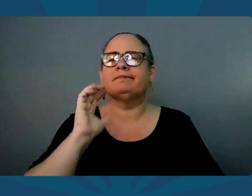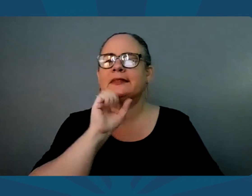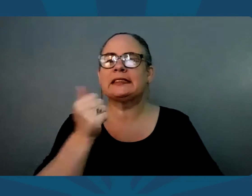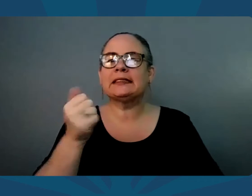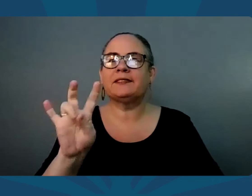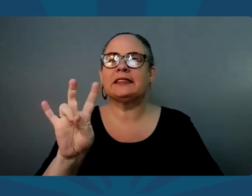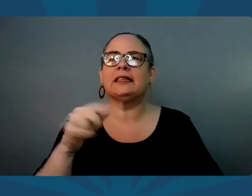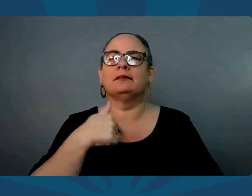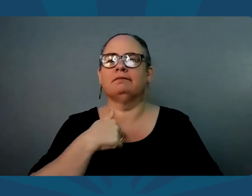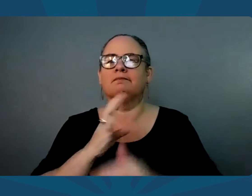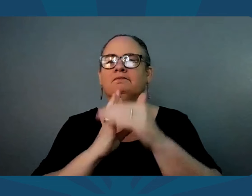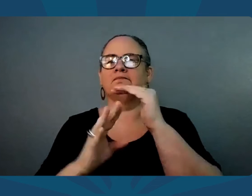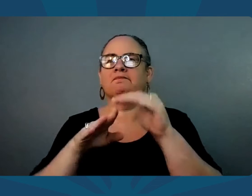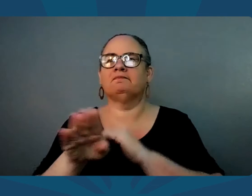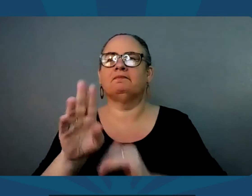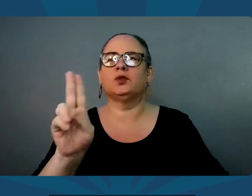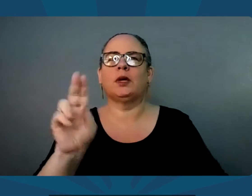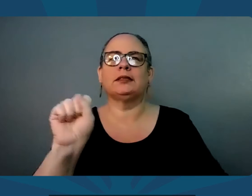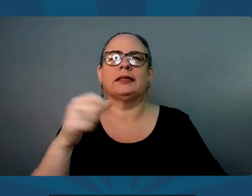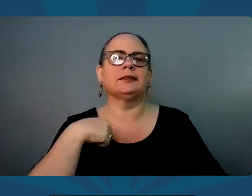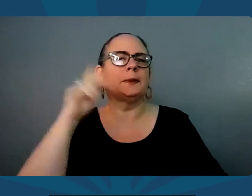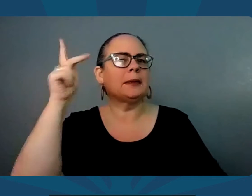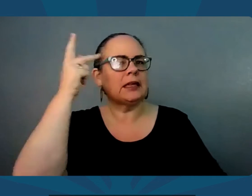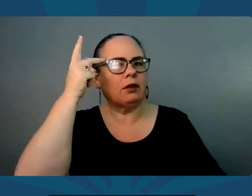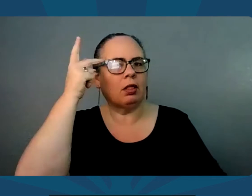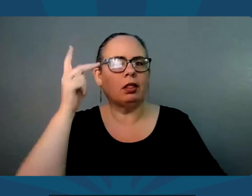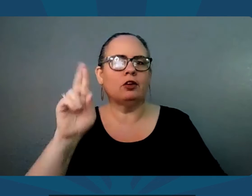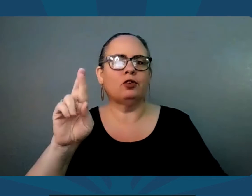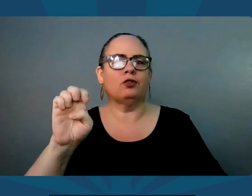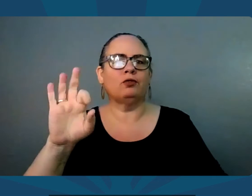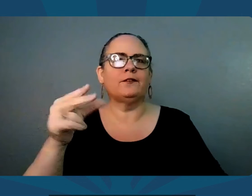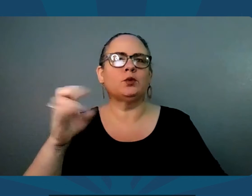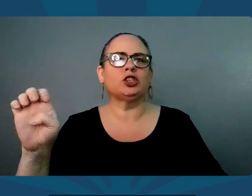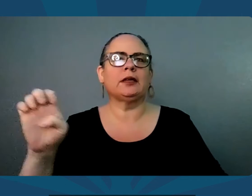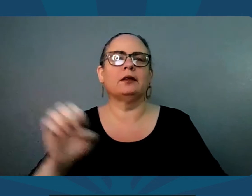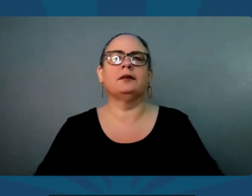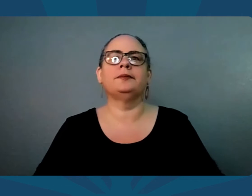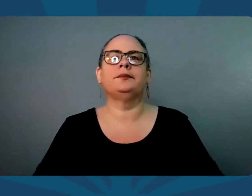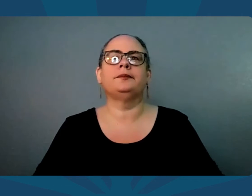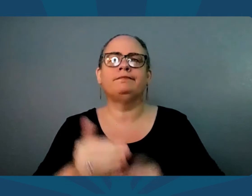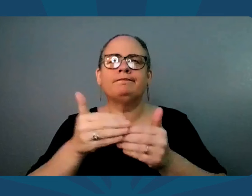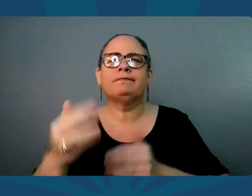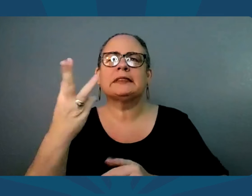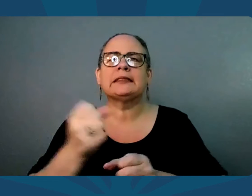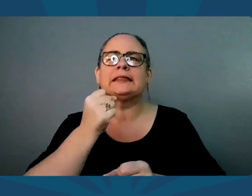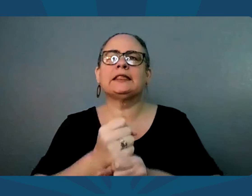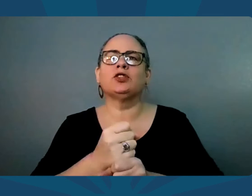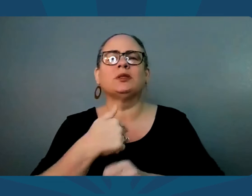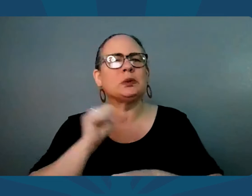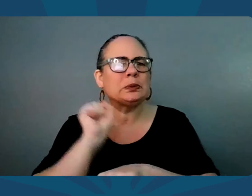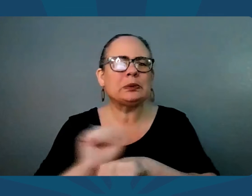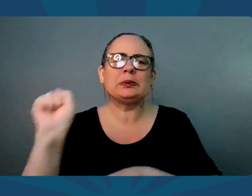Legislative District 29. At the age of 17, immigrated to the United States as a political